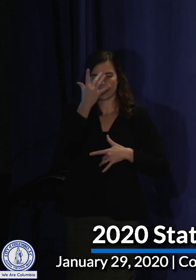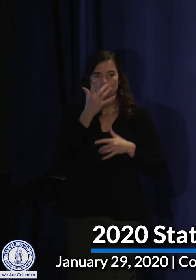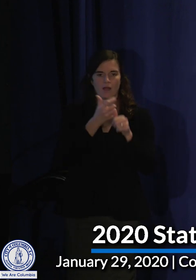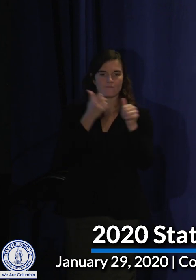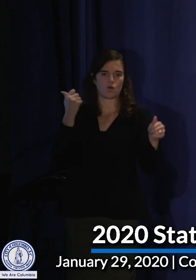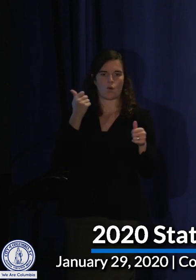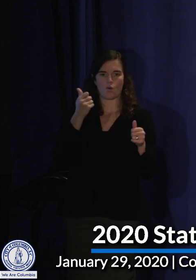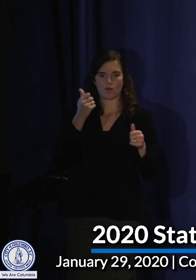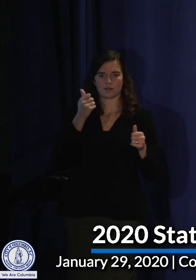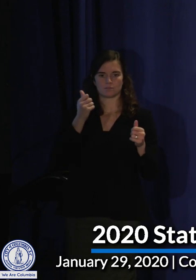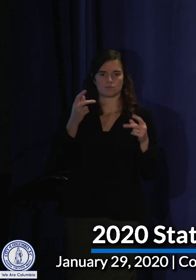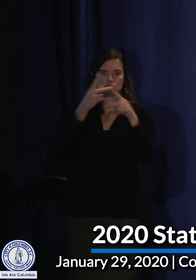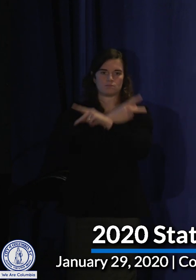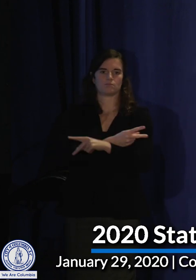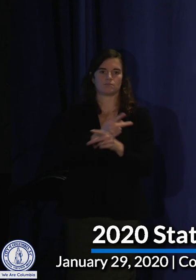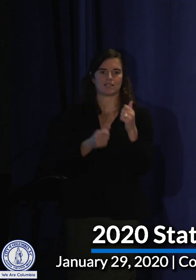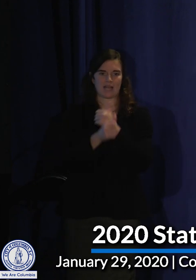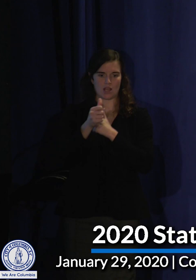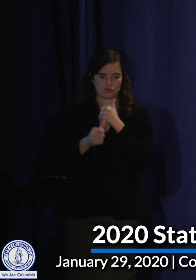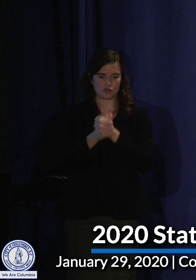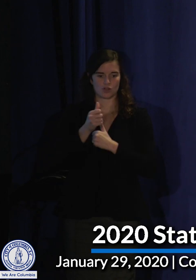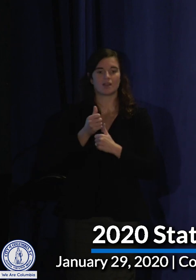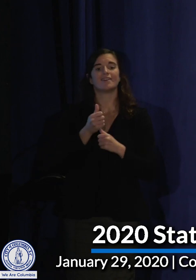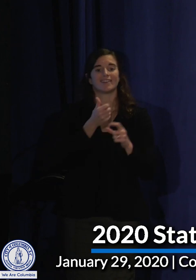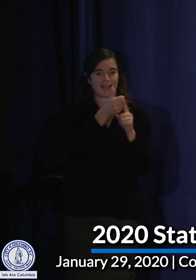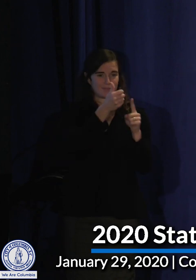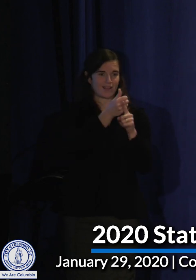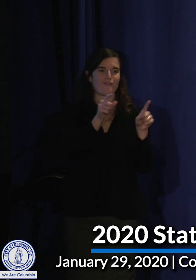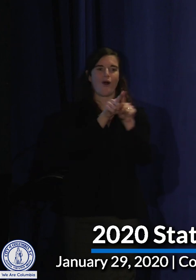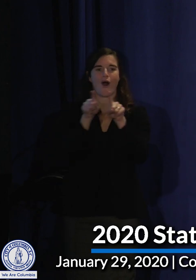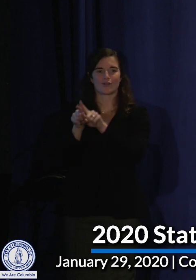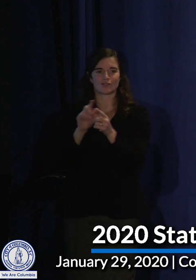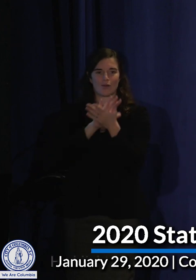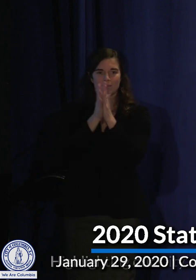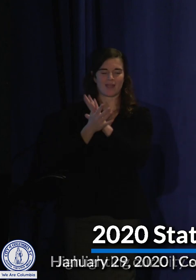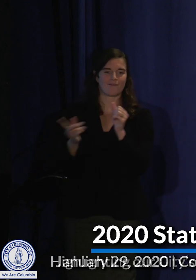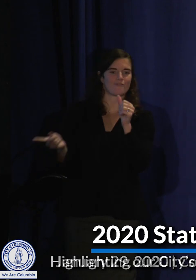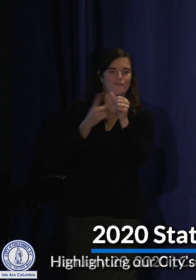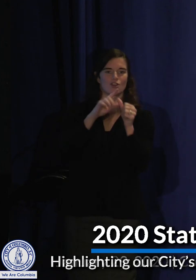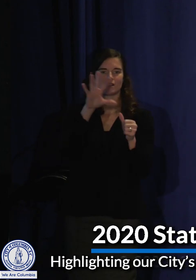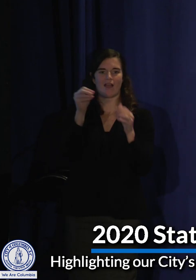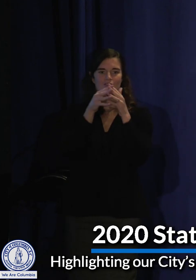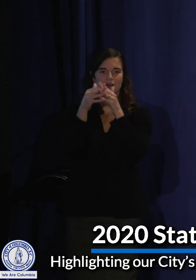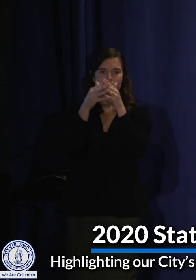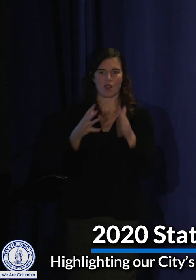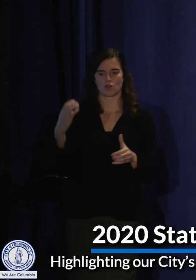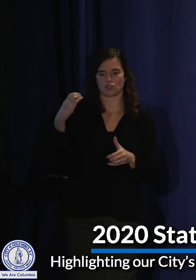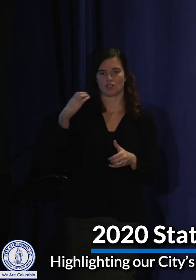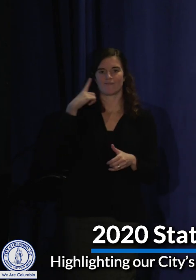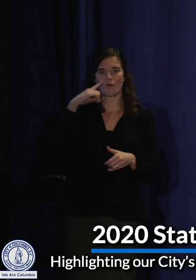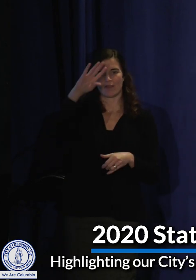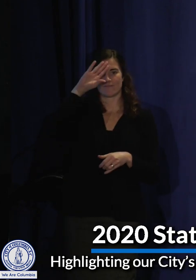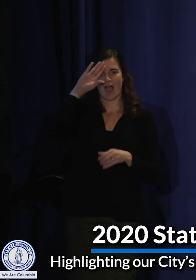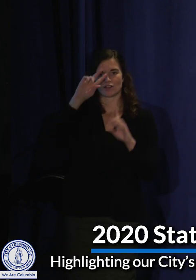who in the last 10 years also became the very first African-American chief of our fire department.